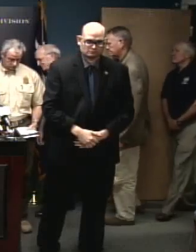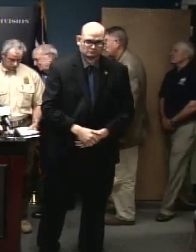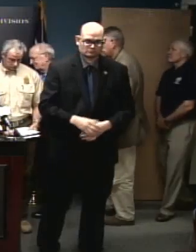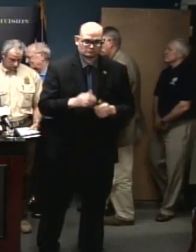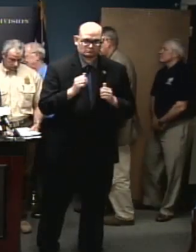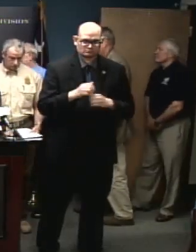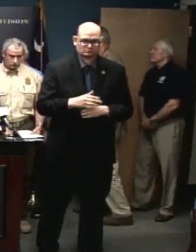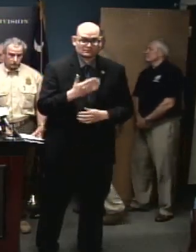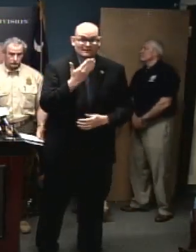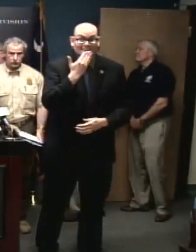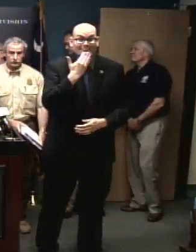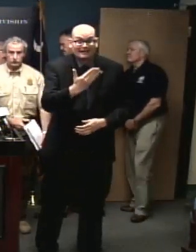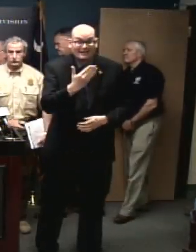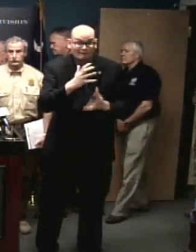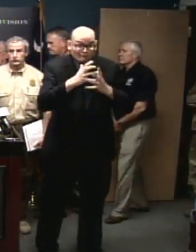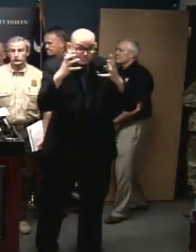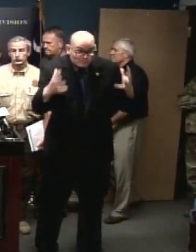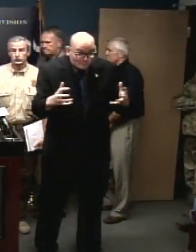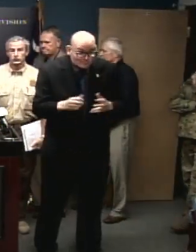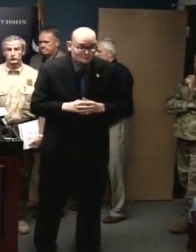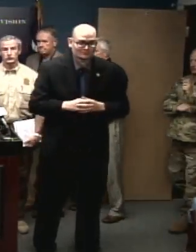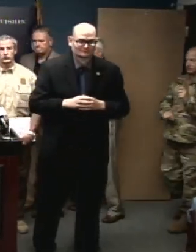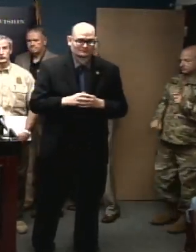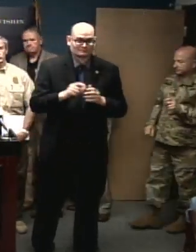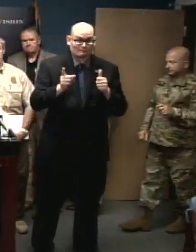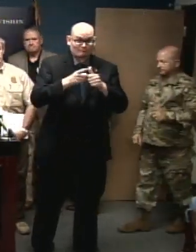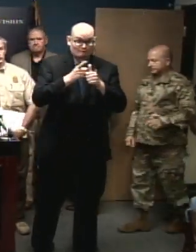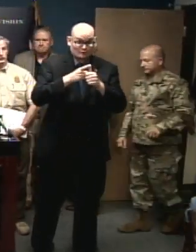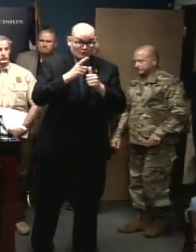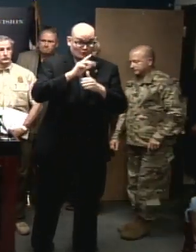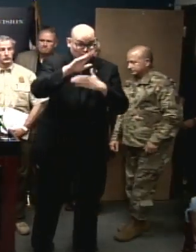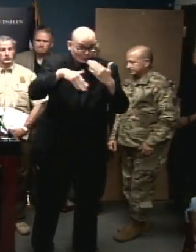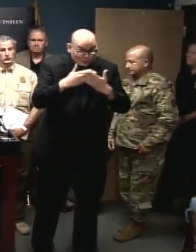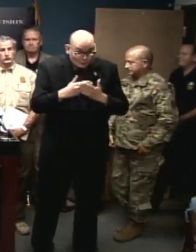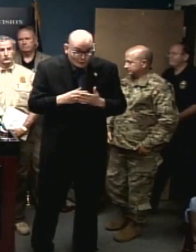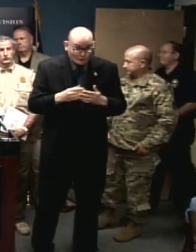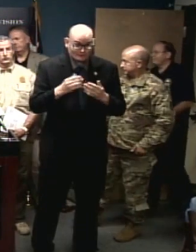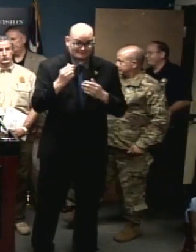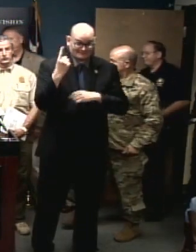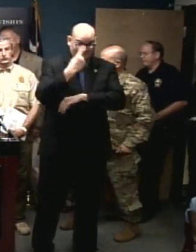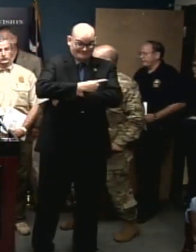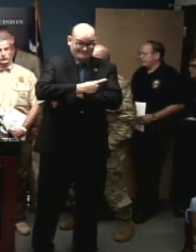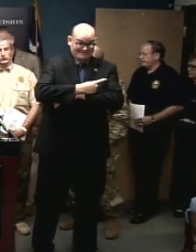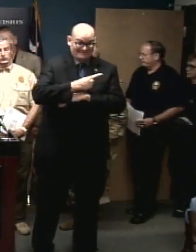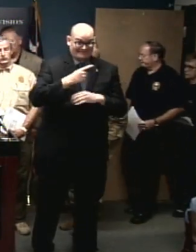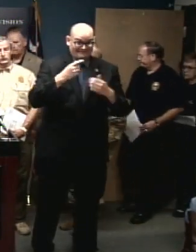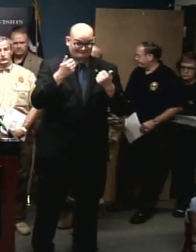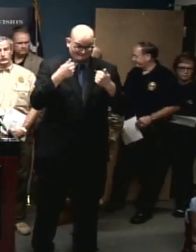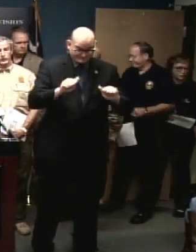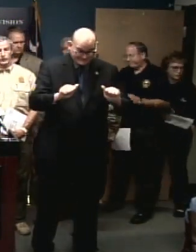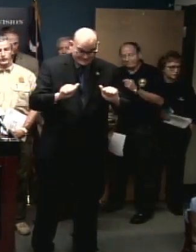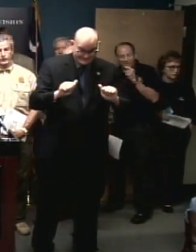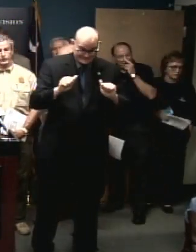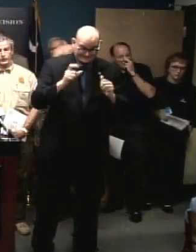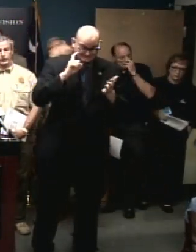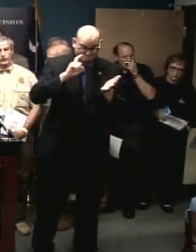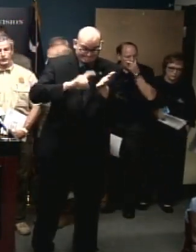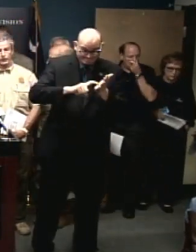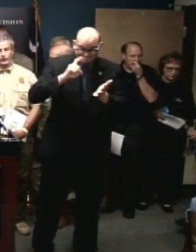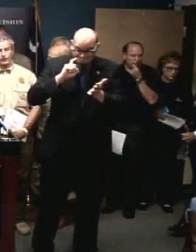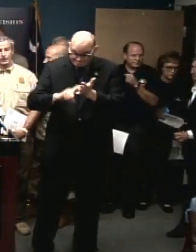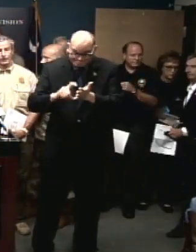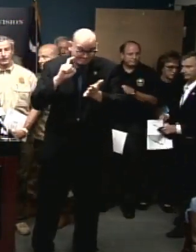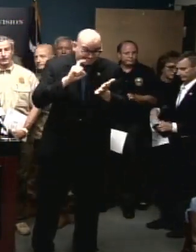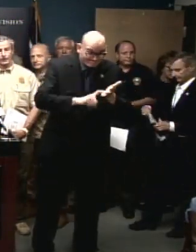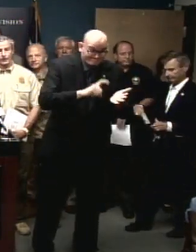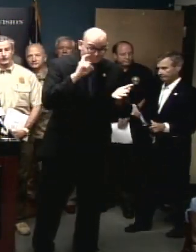Got it. Thank you very much. Well, first of all, so today was a day of trying to identify exactly where we stand,